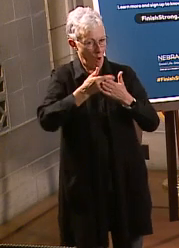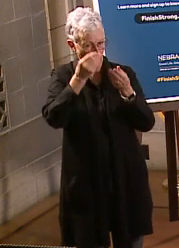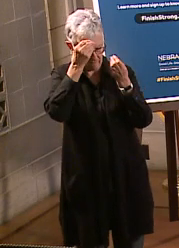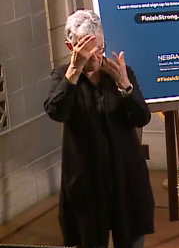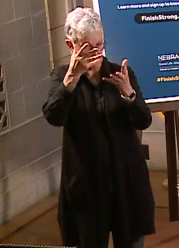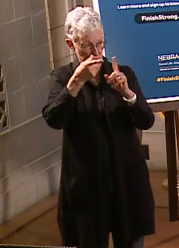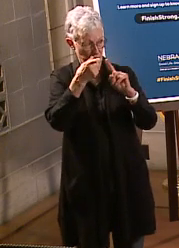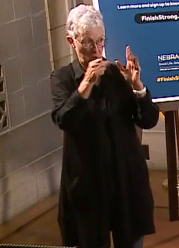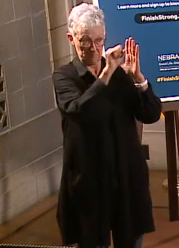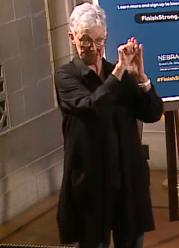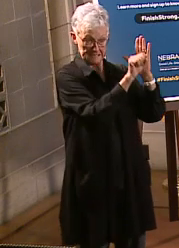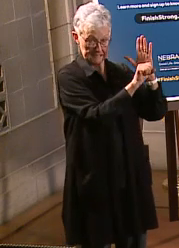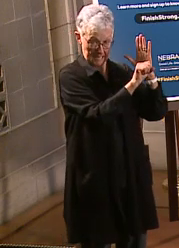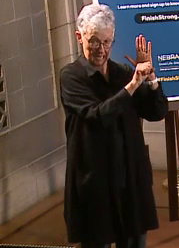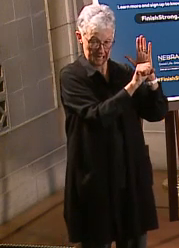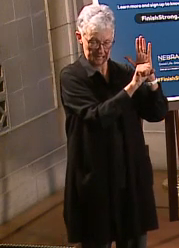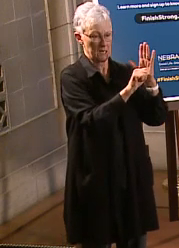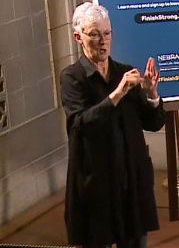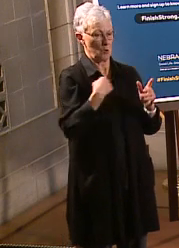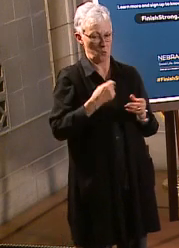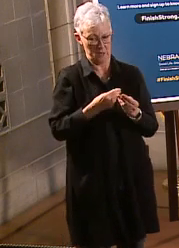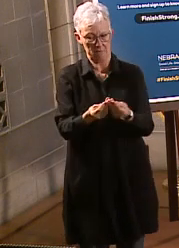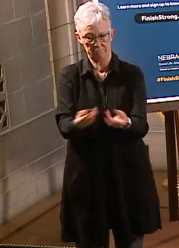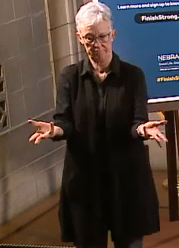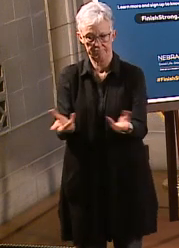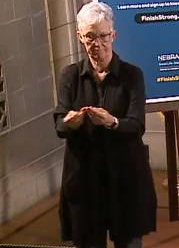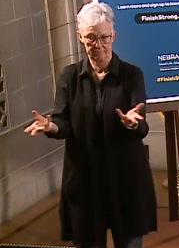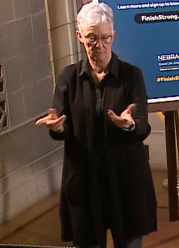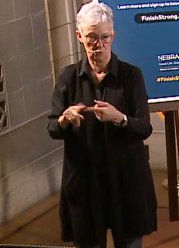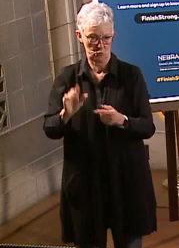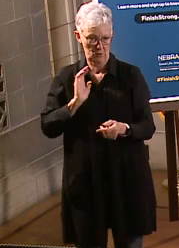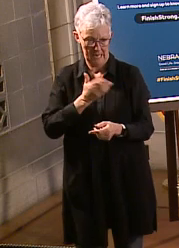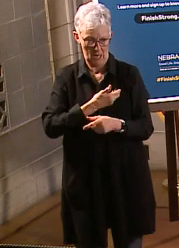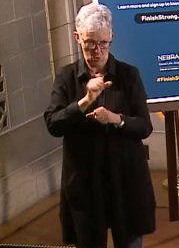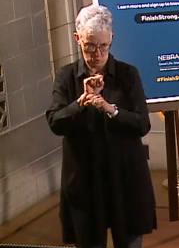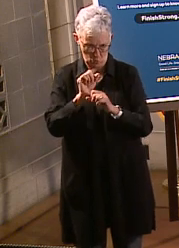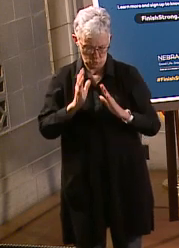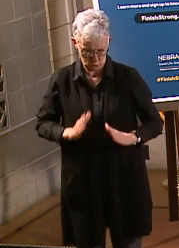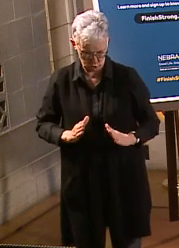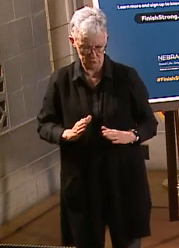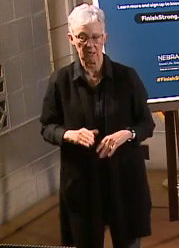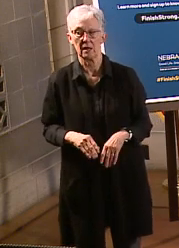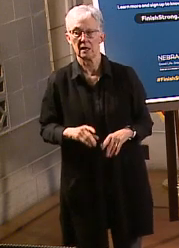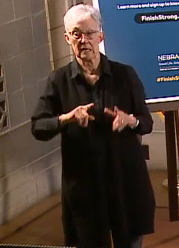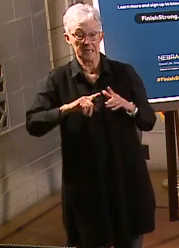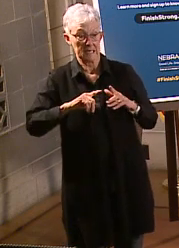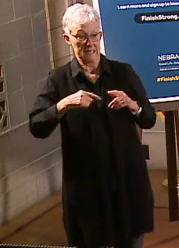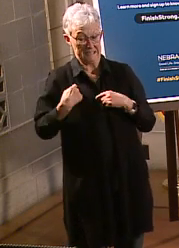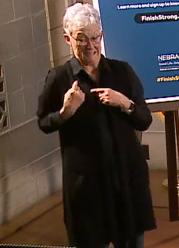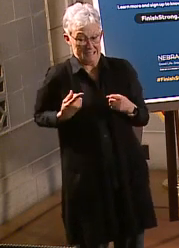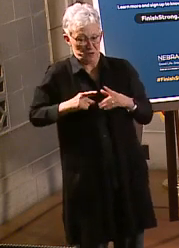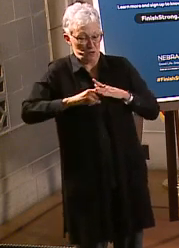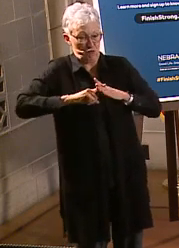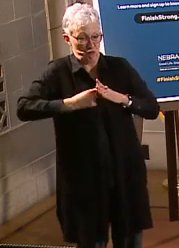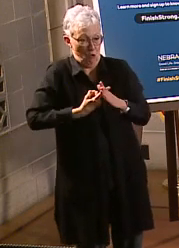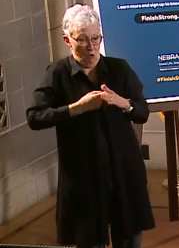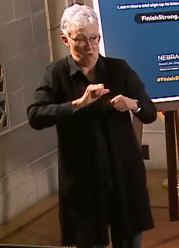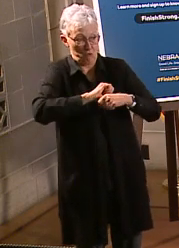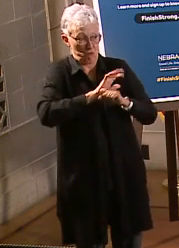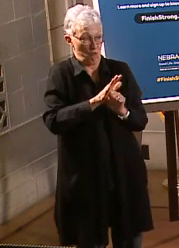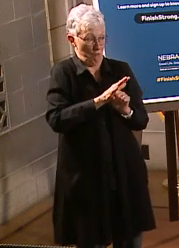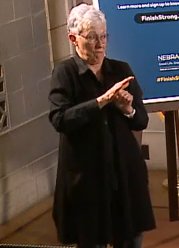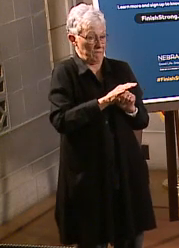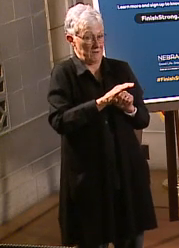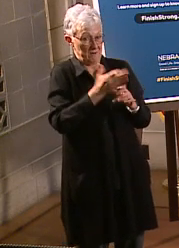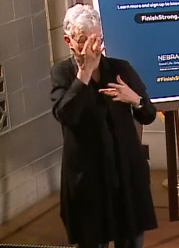as well. And we have, since the start of the pandemic, really been intentional about having a consistent communication